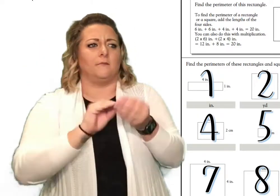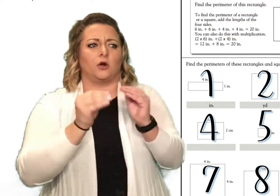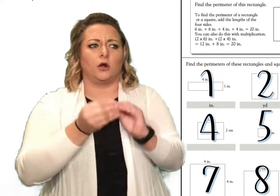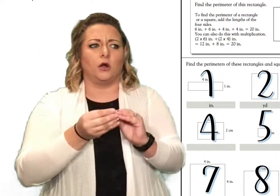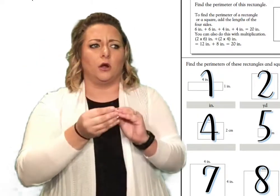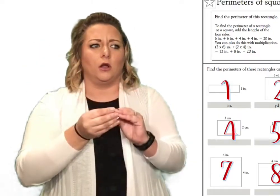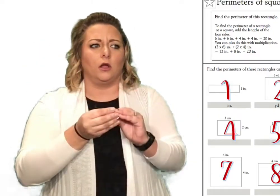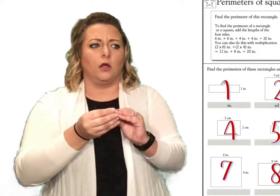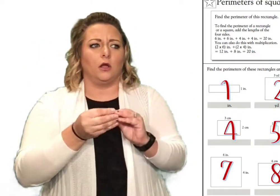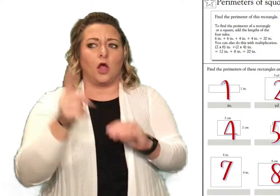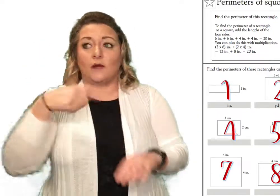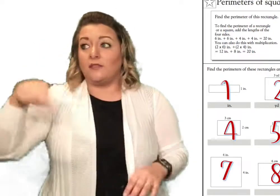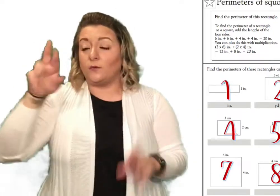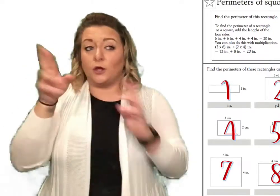number. Around the room?